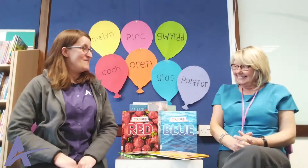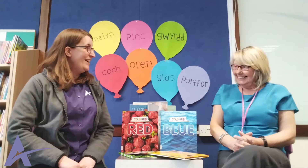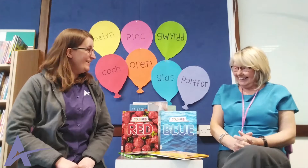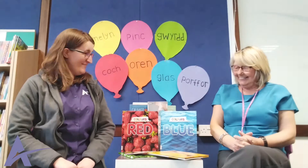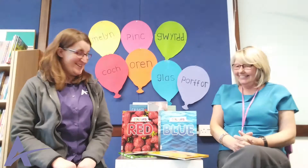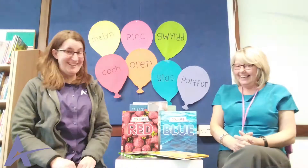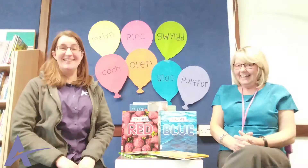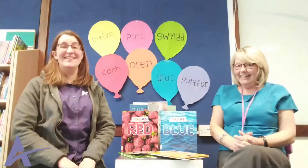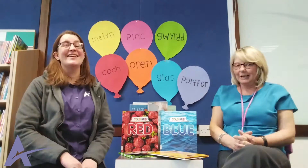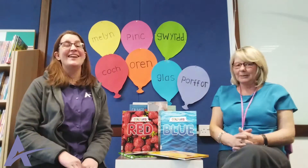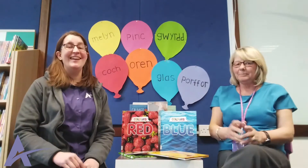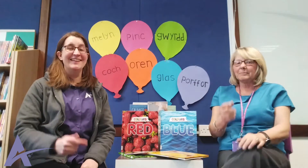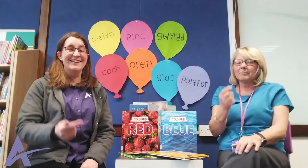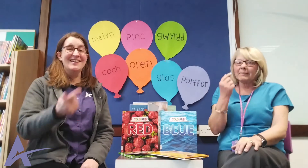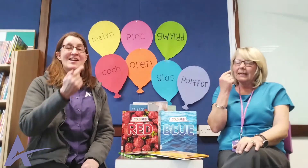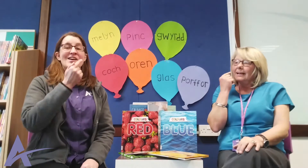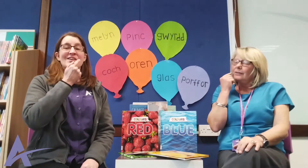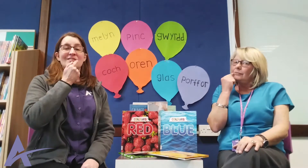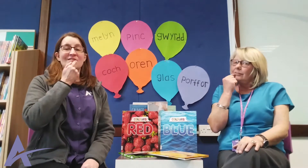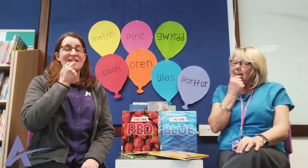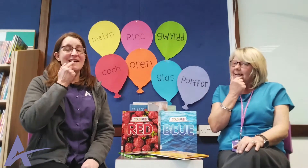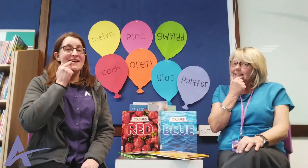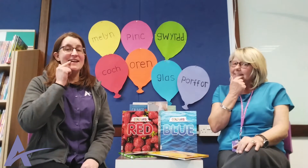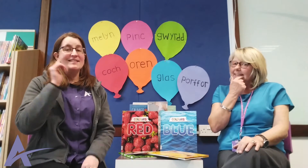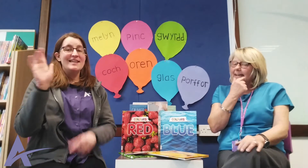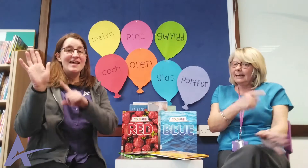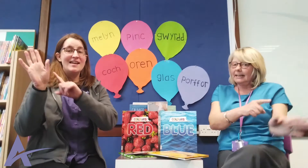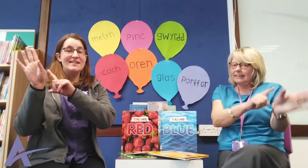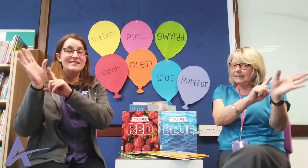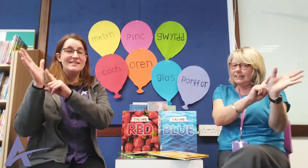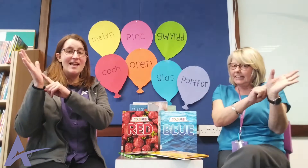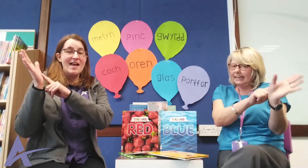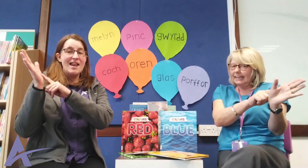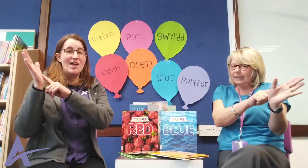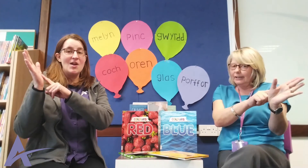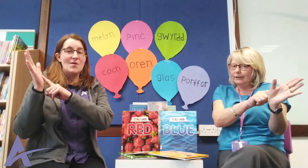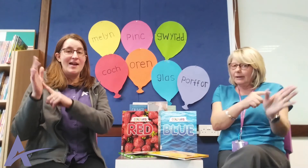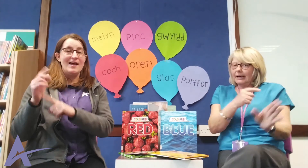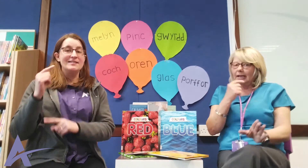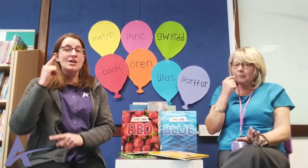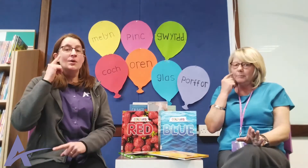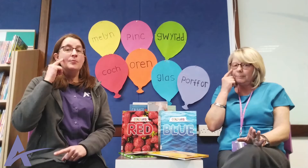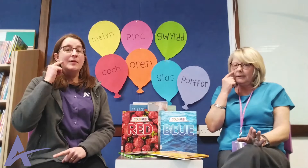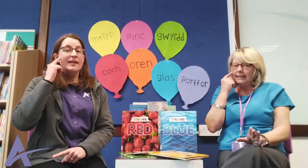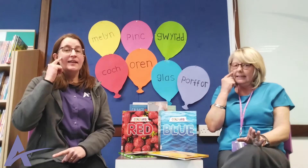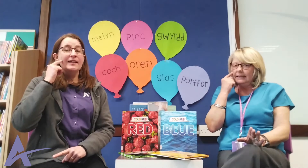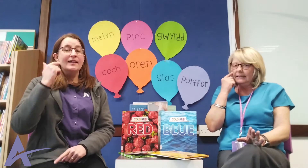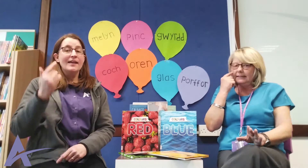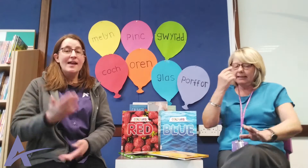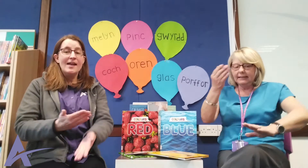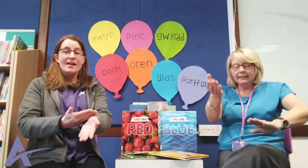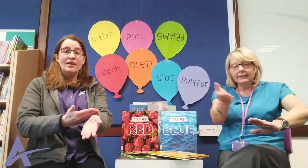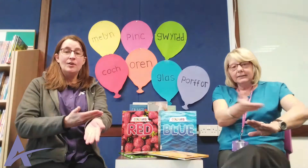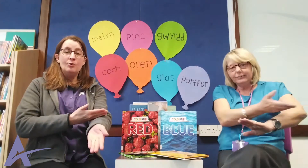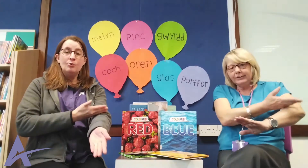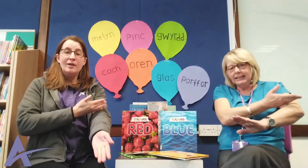yeah. Ready? Okay. Red and yellow and pink and